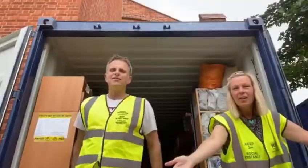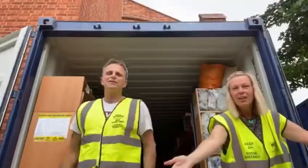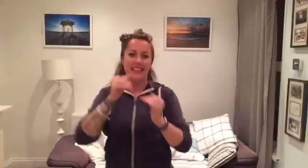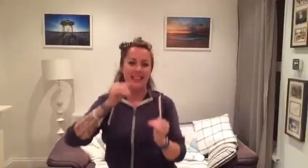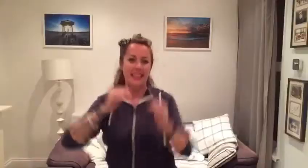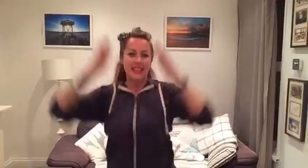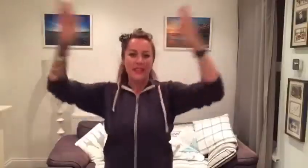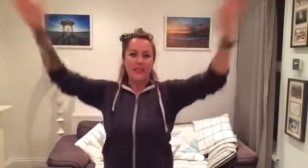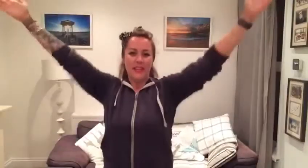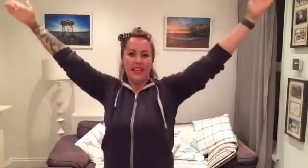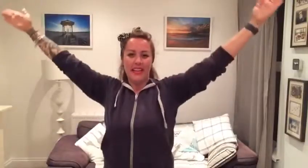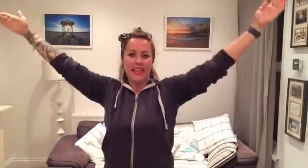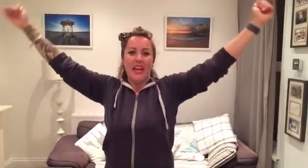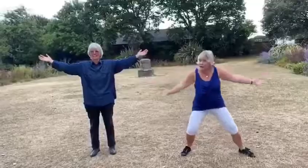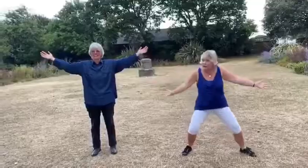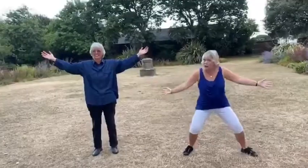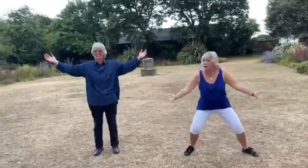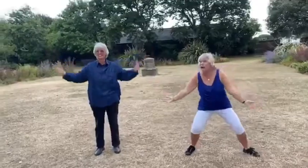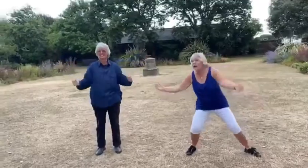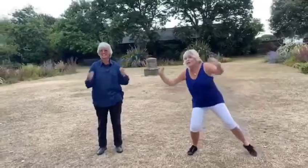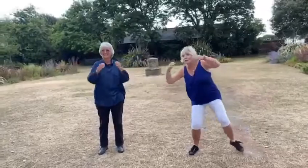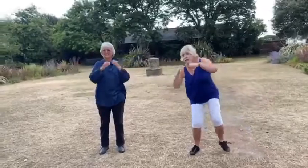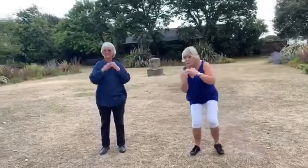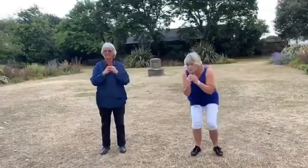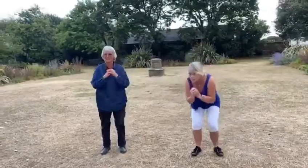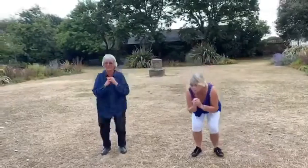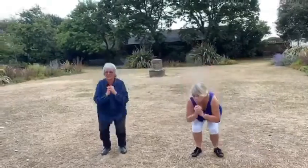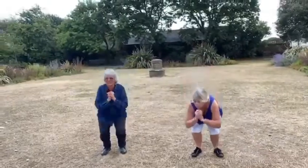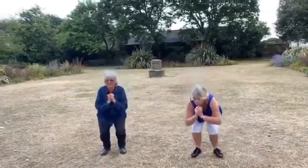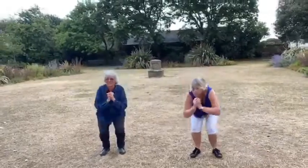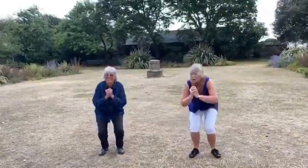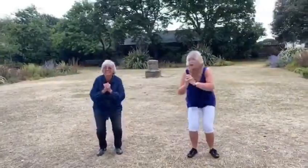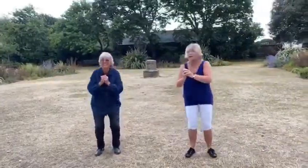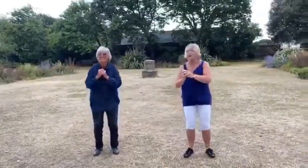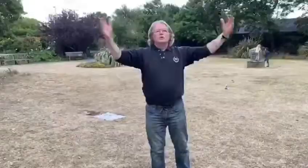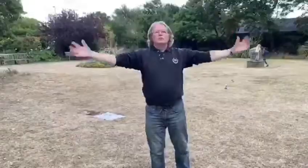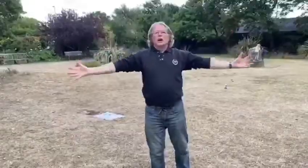Nothing's too big, nothing's too small, nothing's too big,